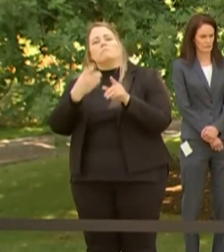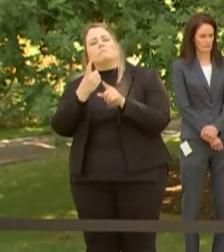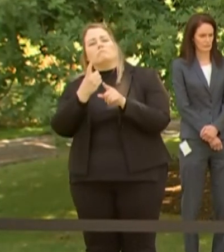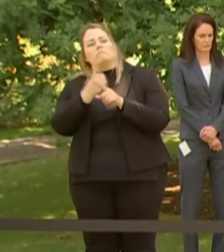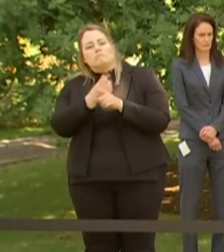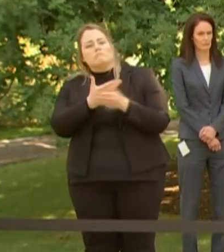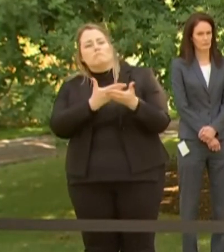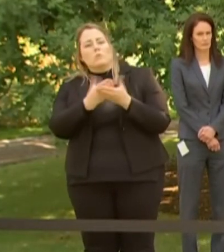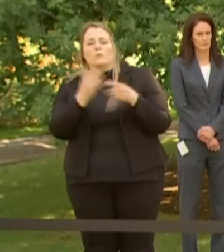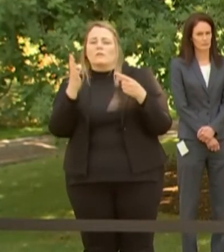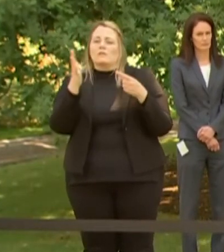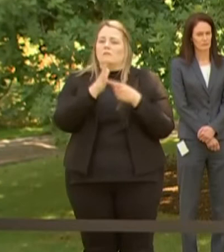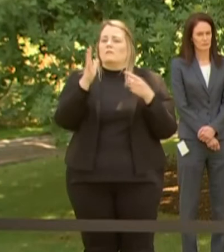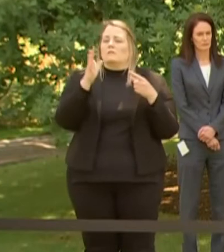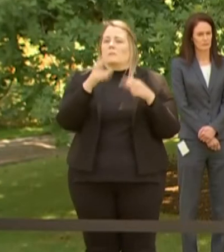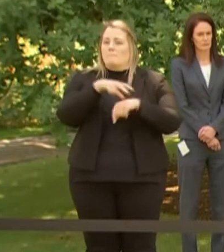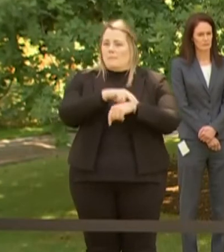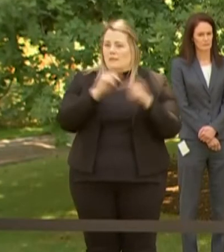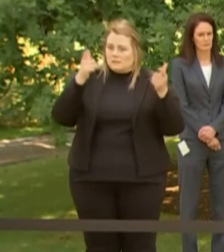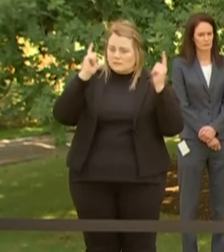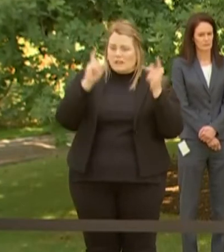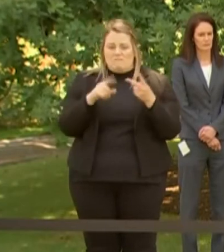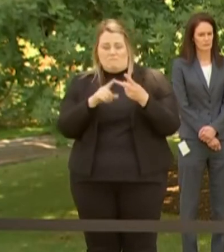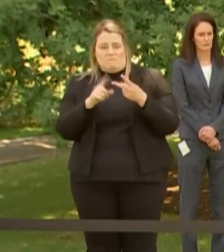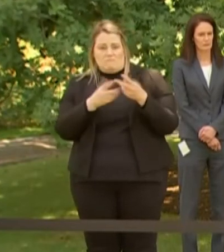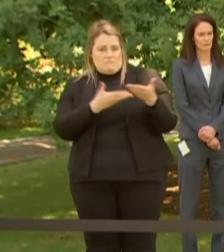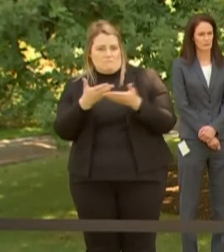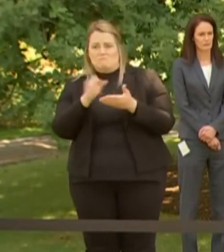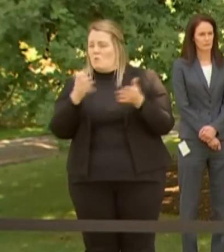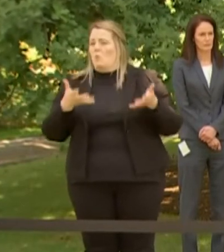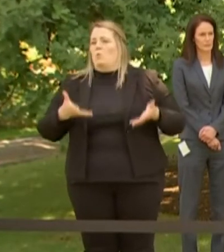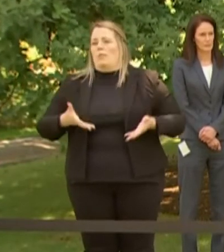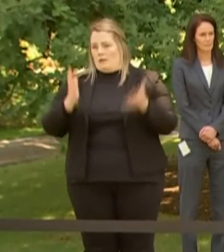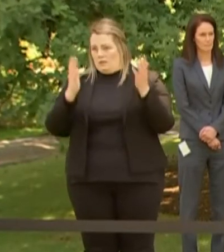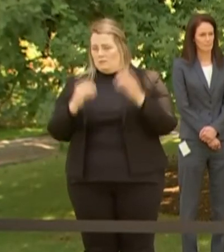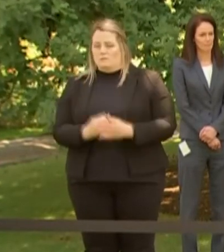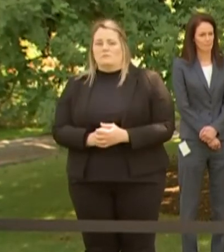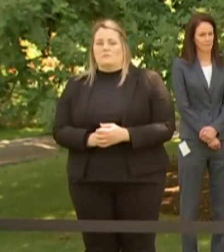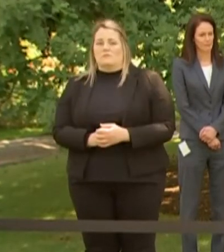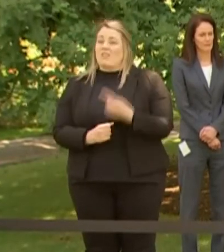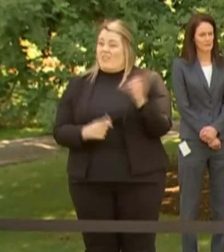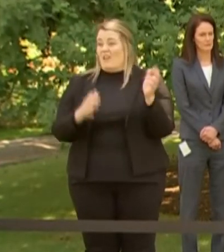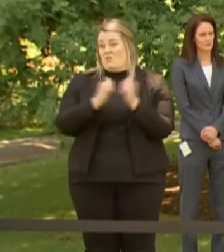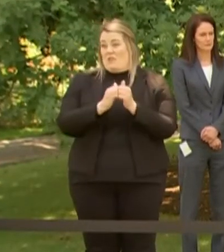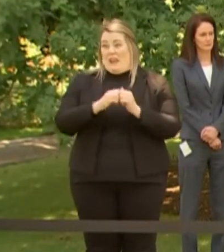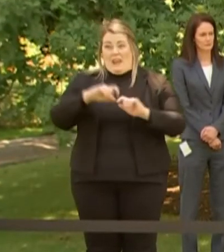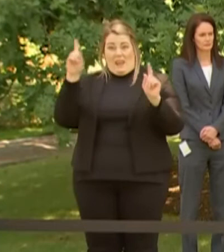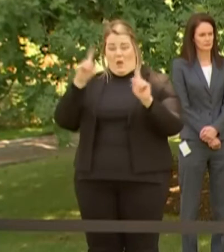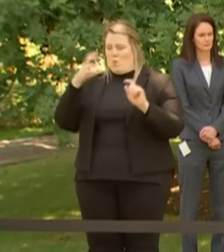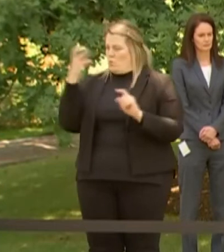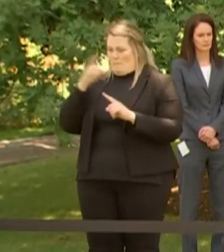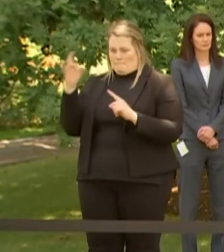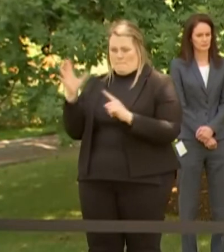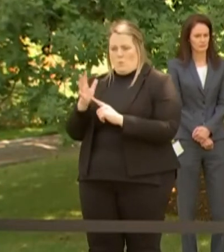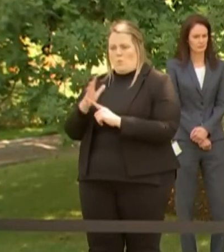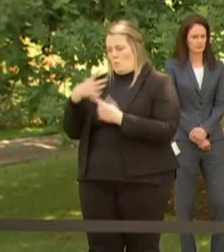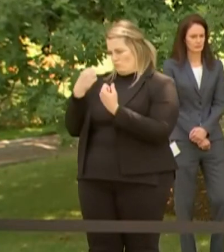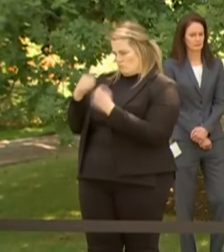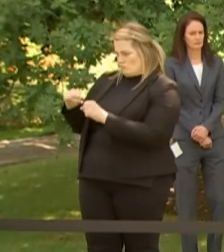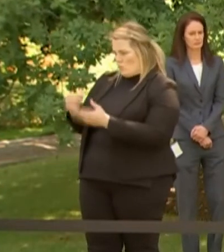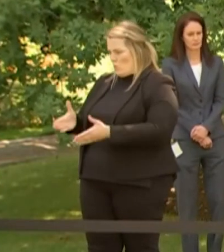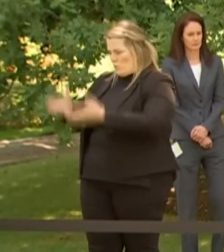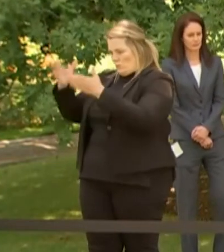Commissioner Gunther is that absolutely they have, not only have they said this is the most important job at the moment in Victoria and they are party